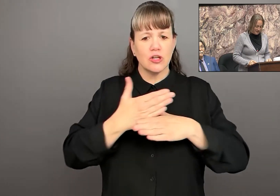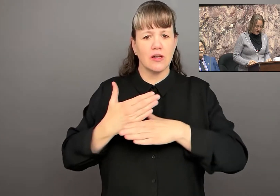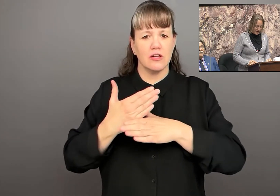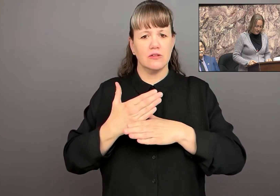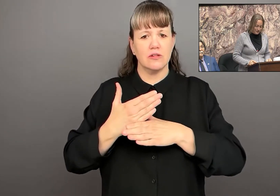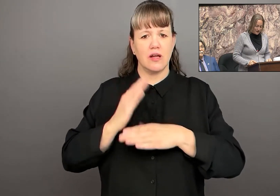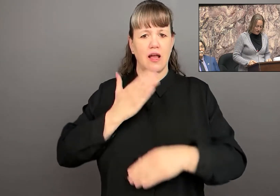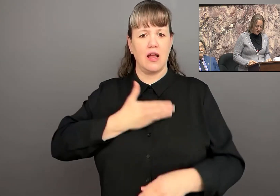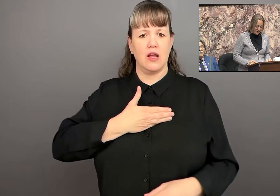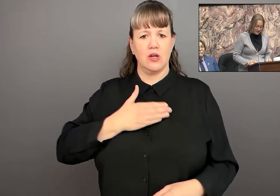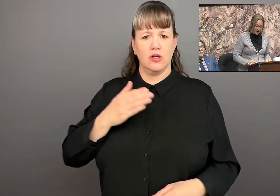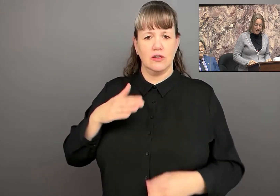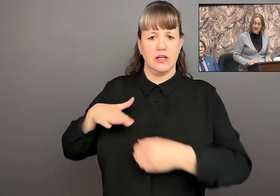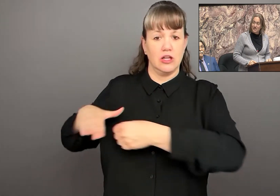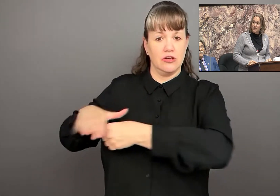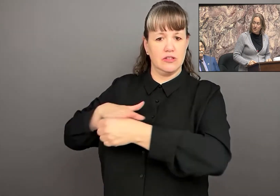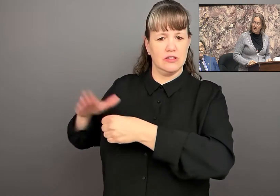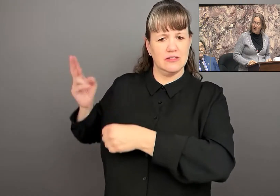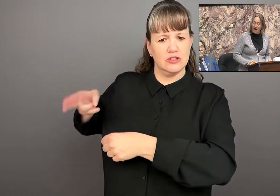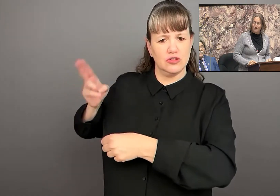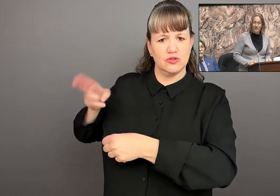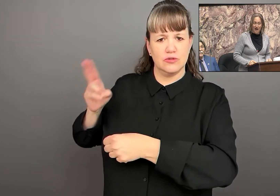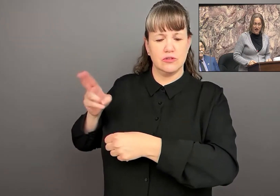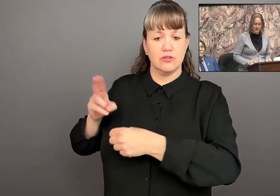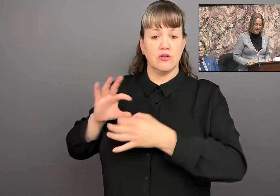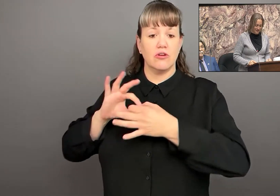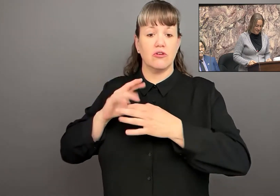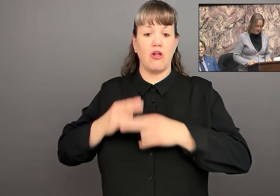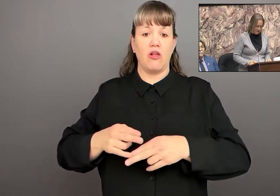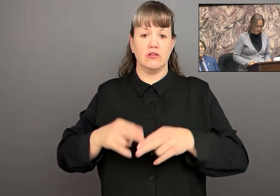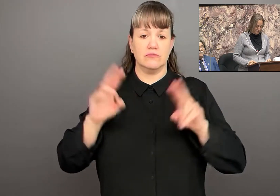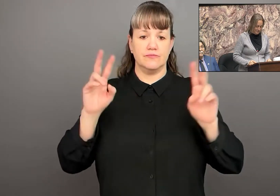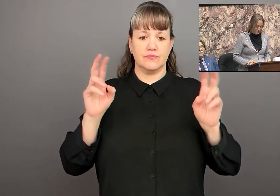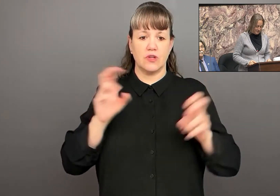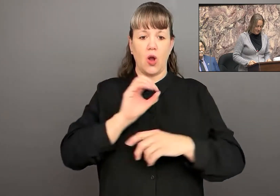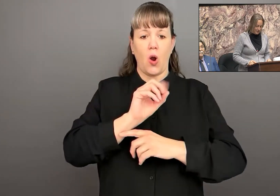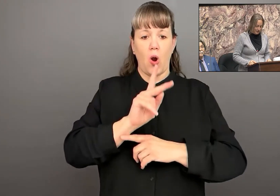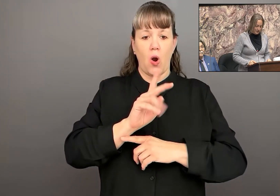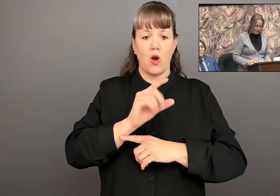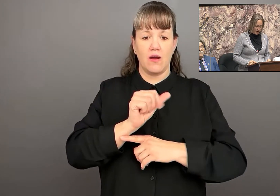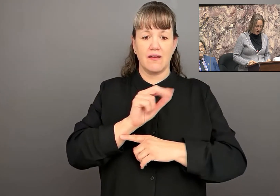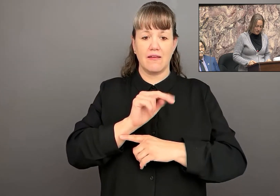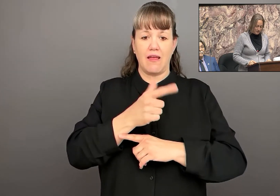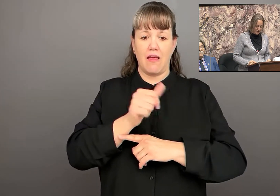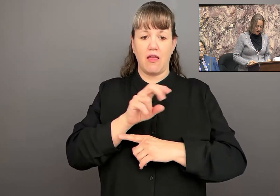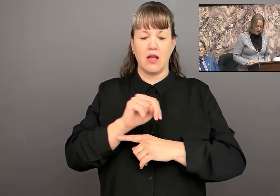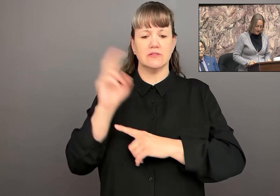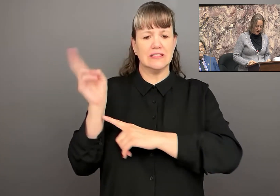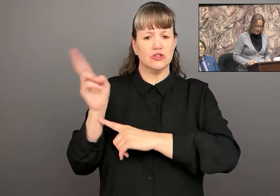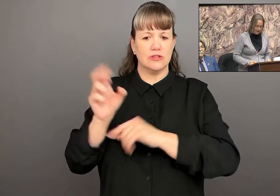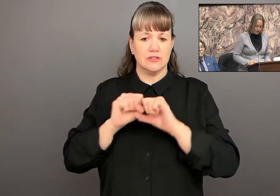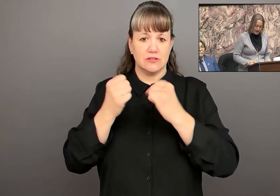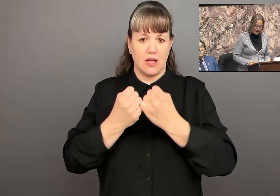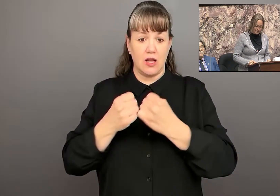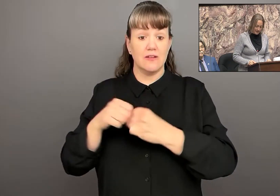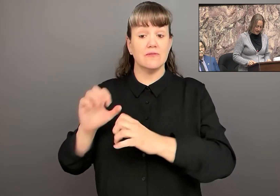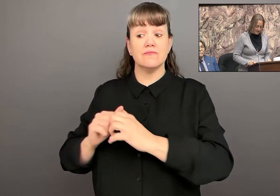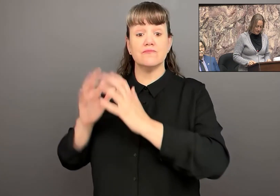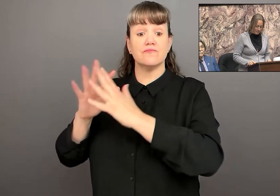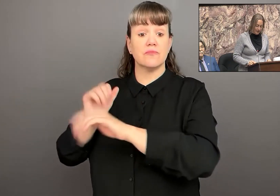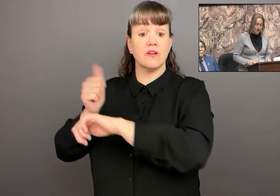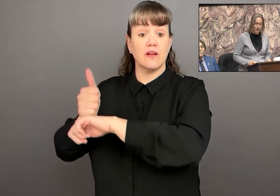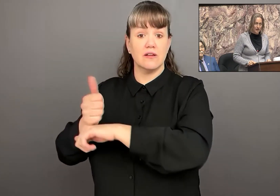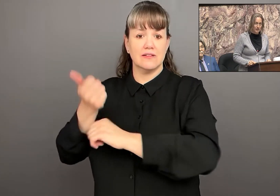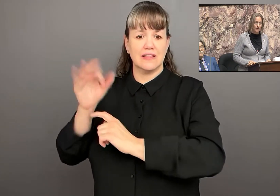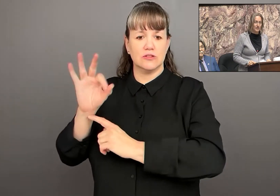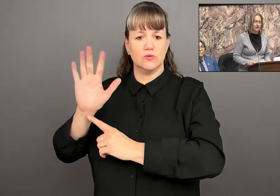Society. It was founded in 1925, 100 years ago. The Kelowna branch was founded in 1948 and has